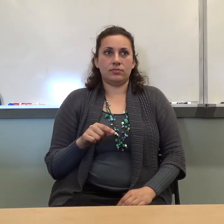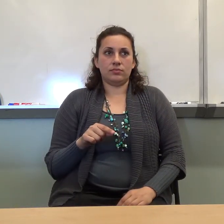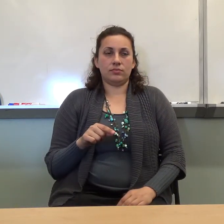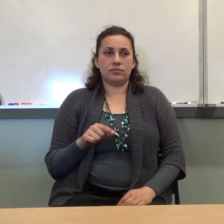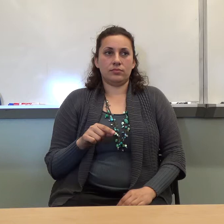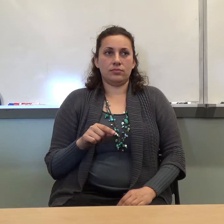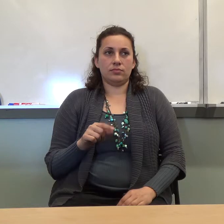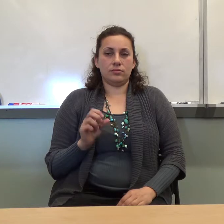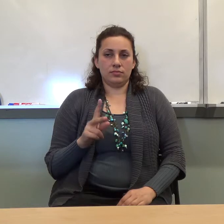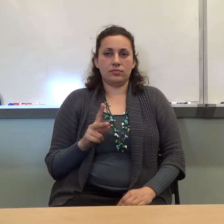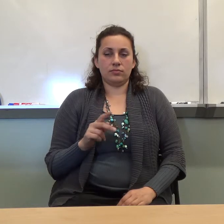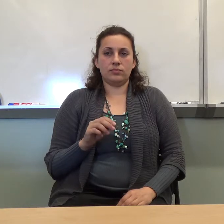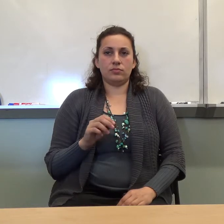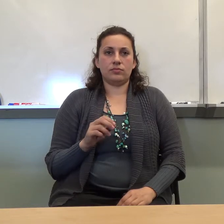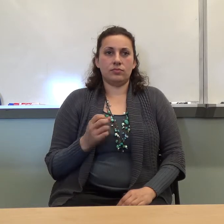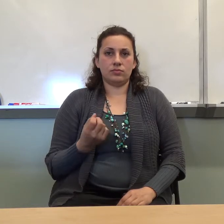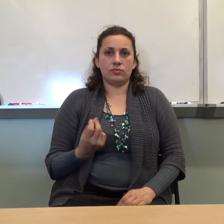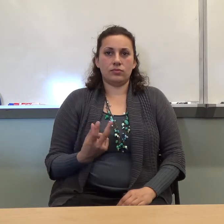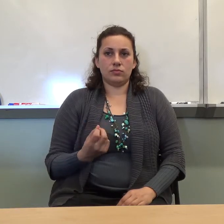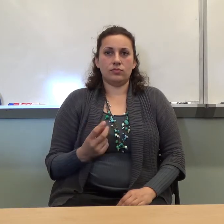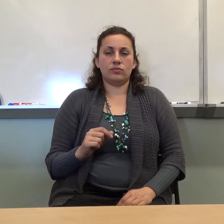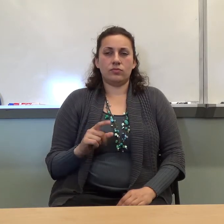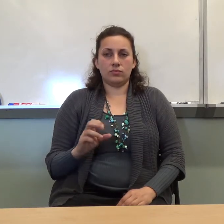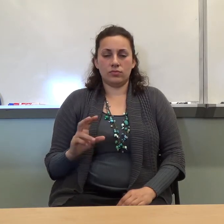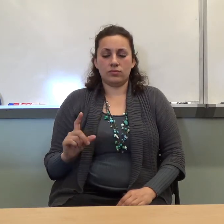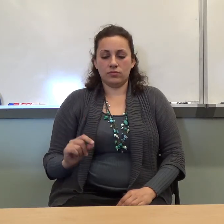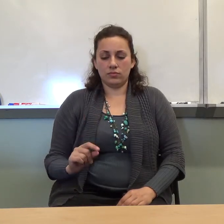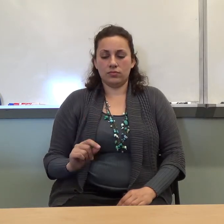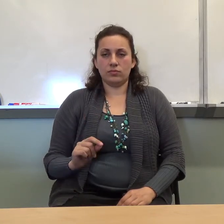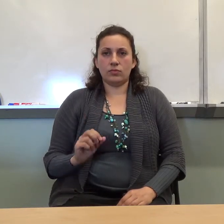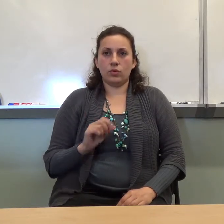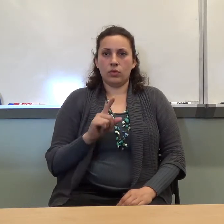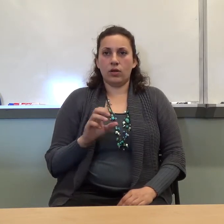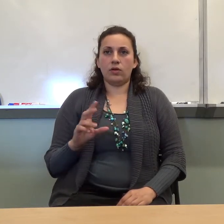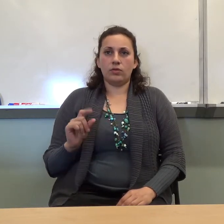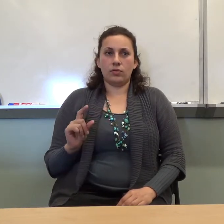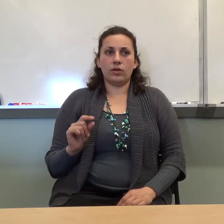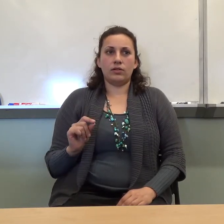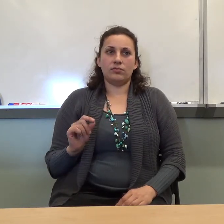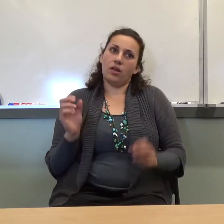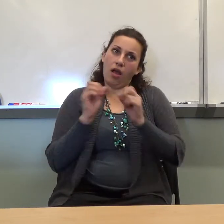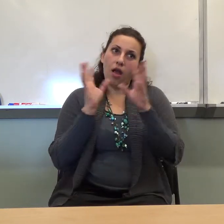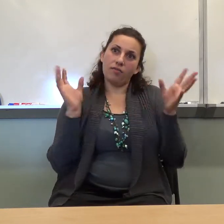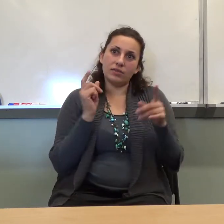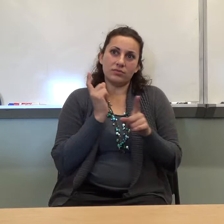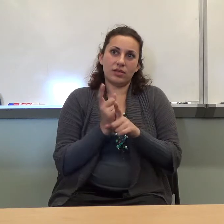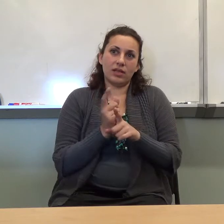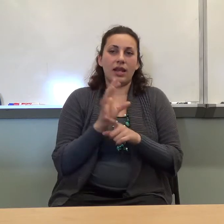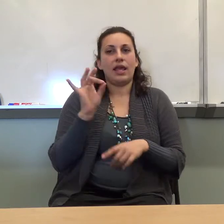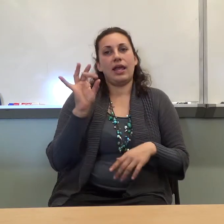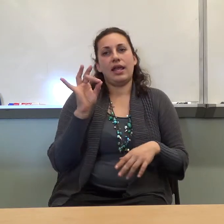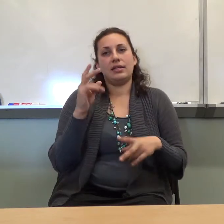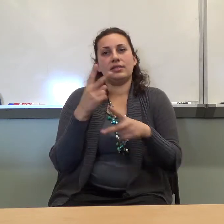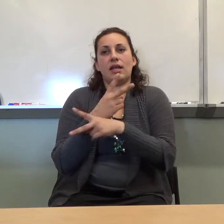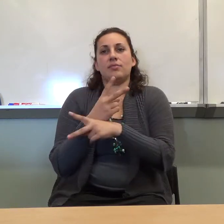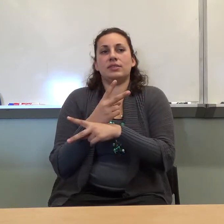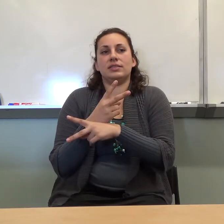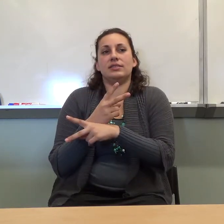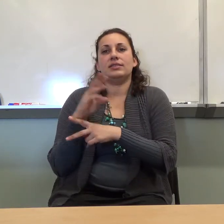Okay, that gives us 12, 120. Well, that's pretty obvious, huh? 8 times 16 is 128, so I